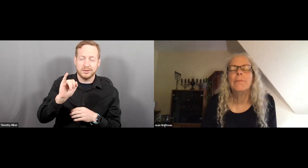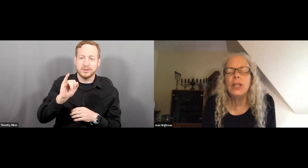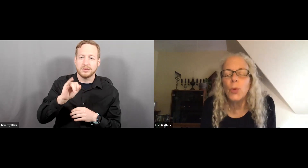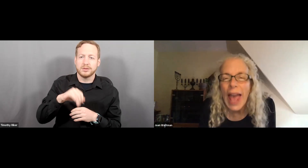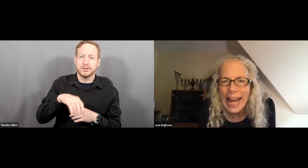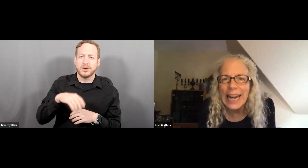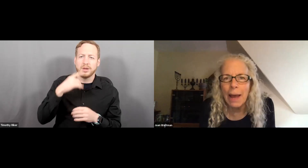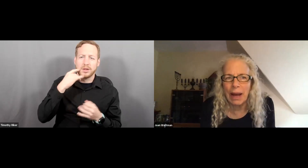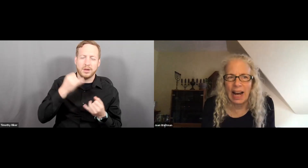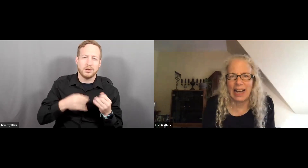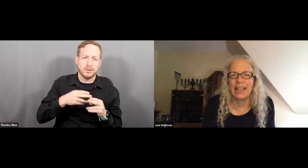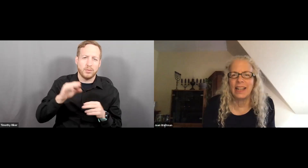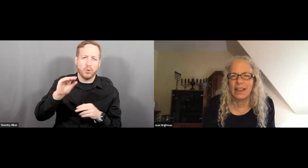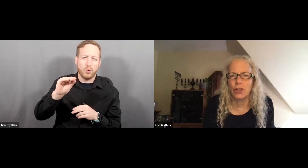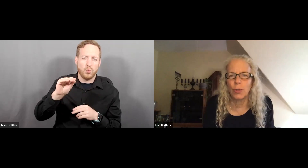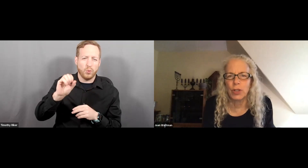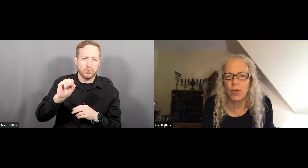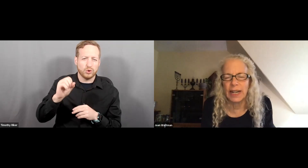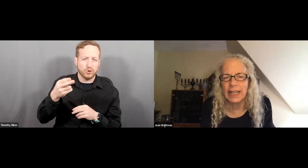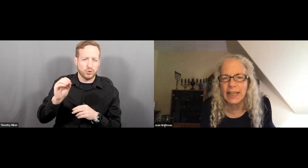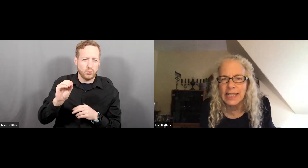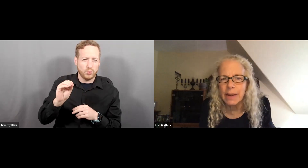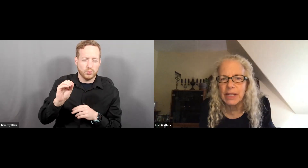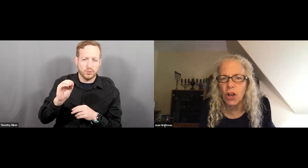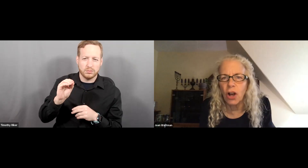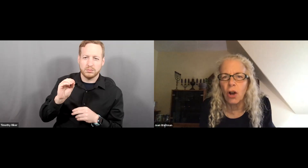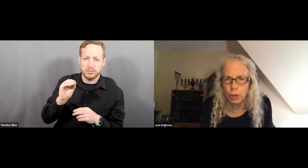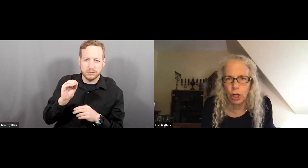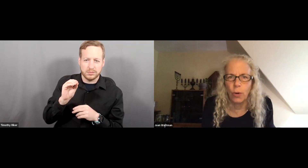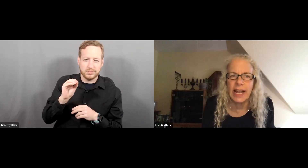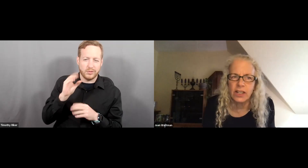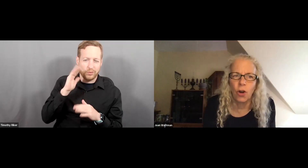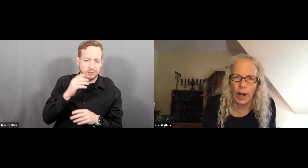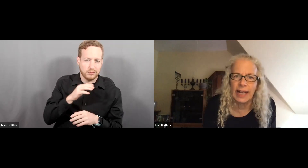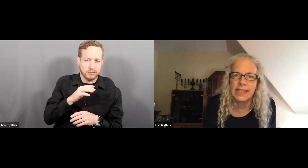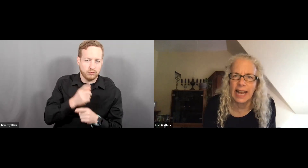Sorry, Bunmi, the interpreter correcting. And the last name is Osho,